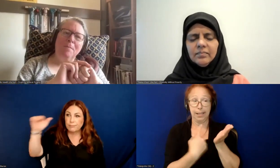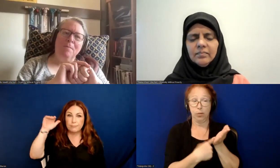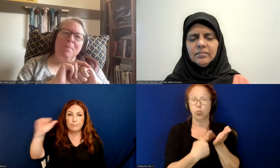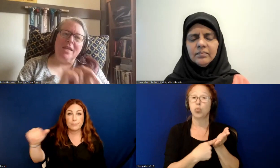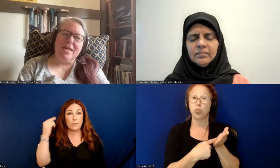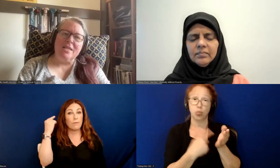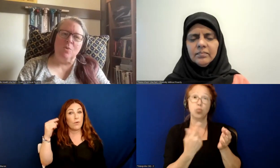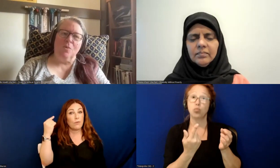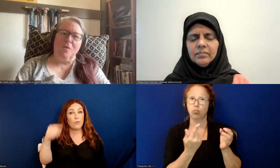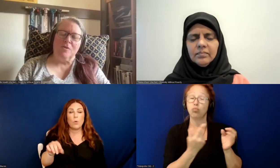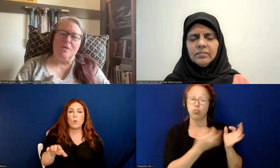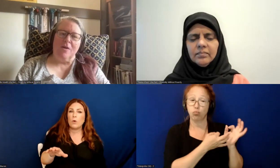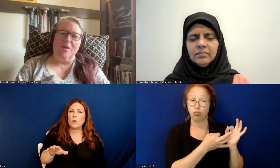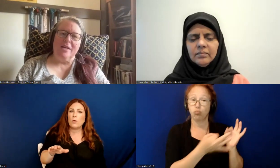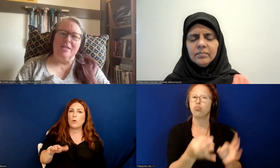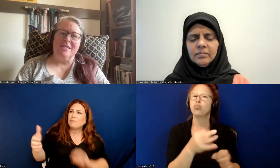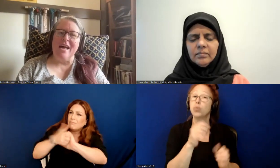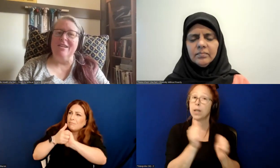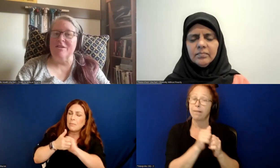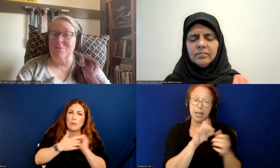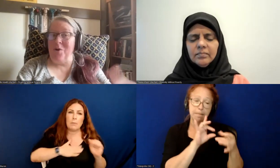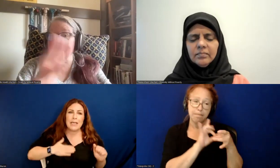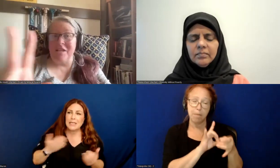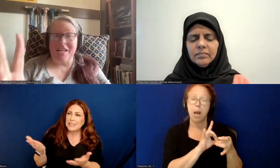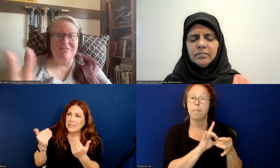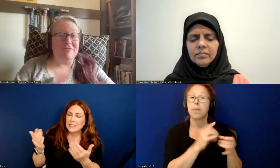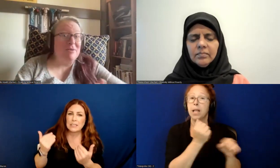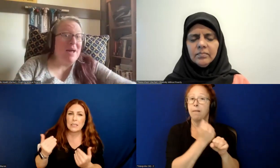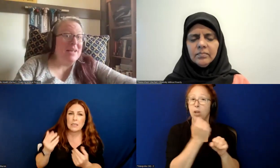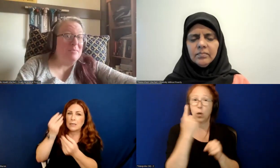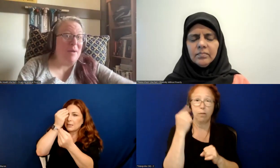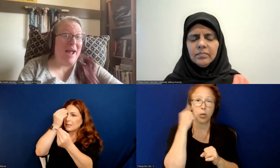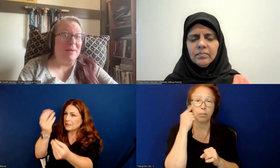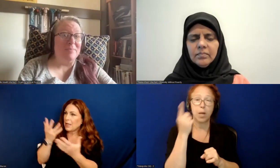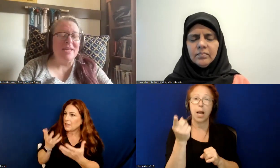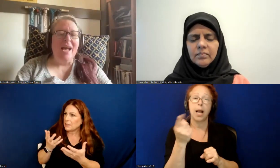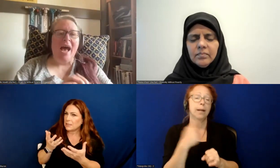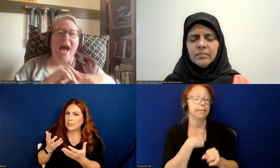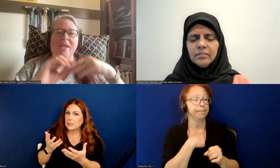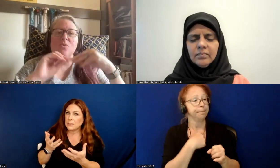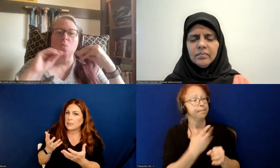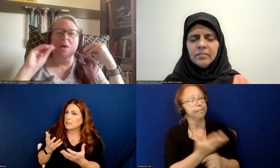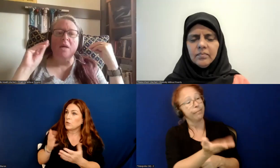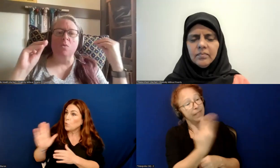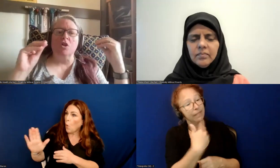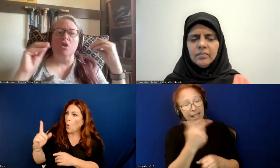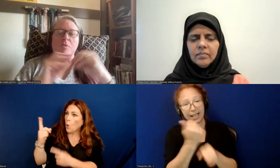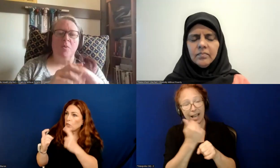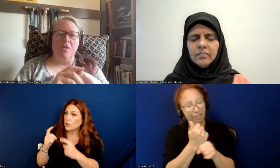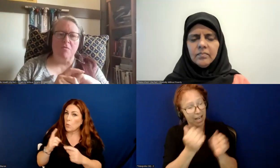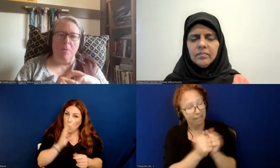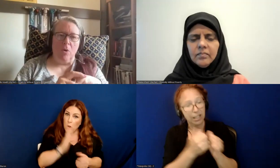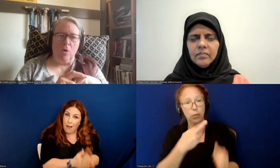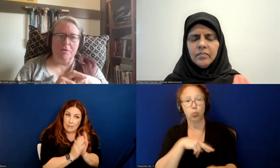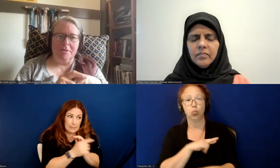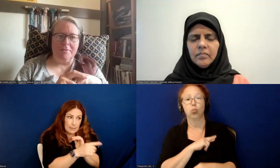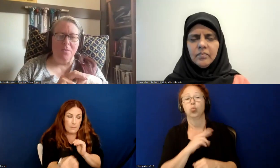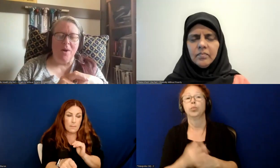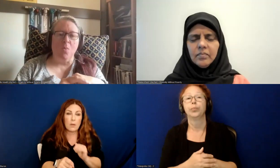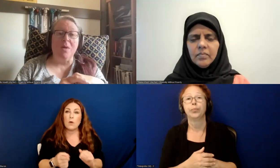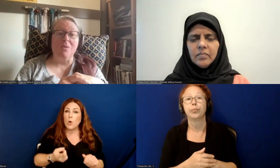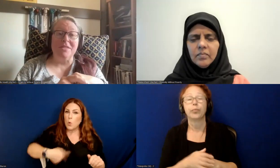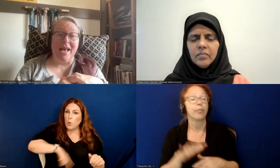say, please work with us on this. Tell us what you'd like us to ask, perhaps. And we will come up with a